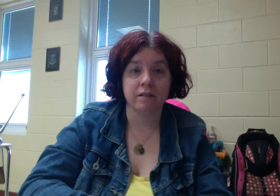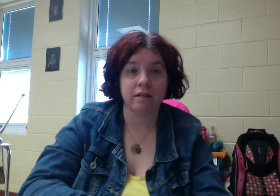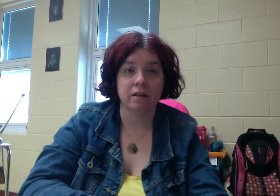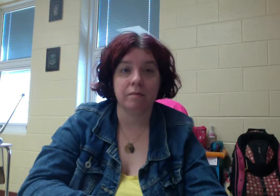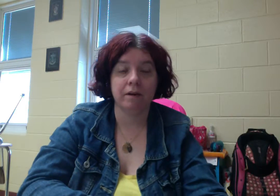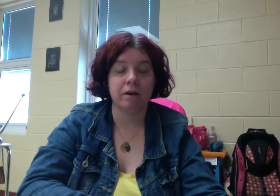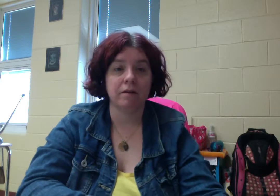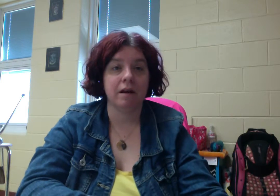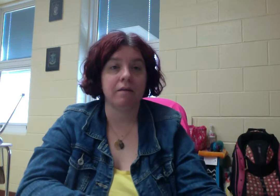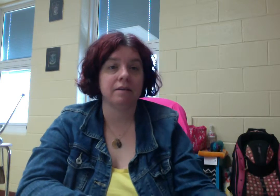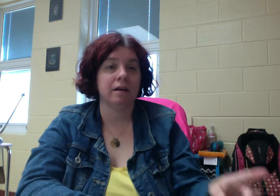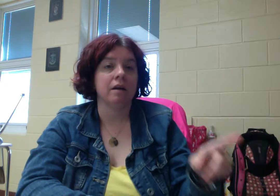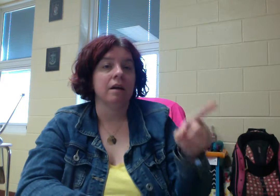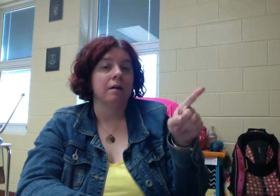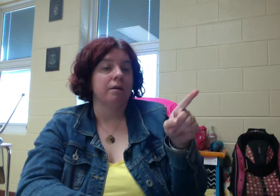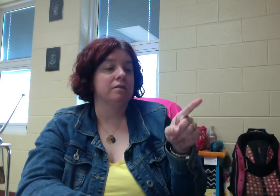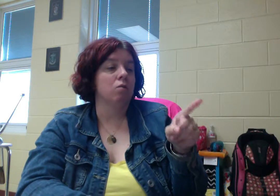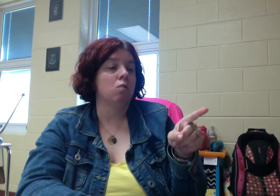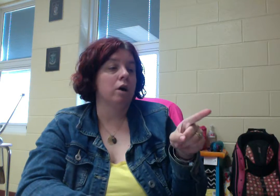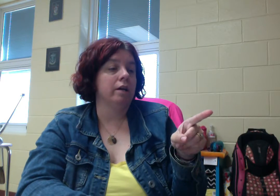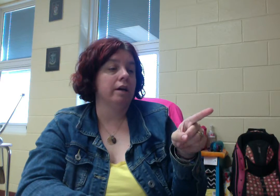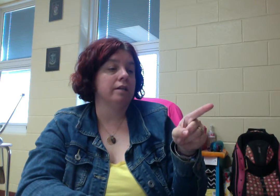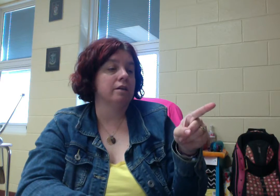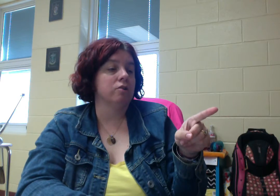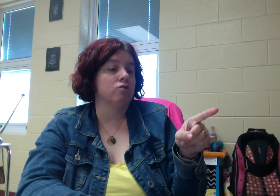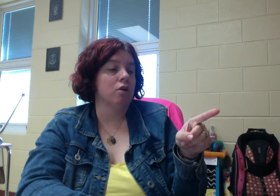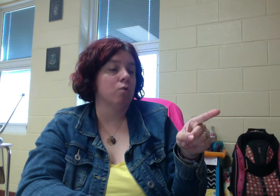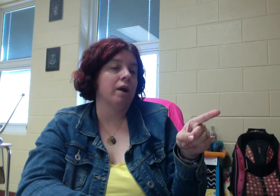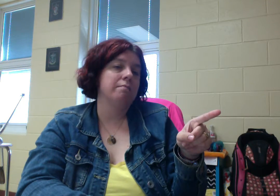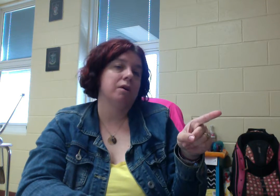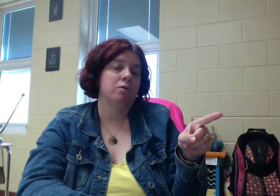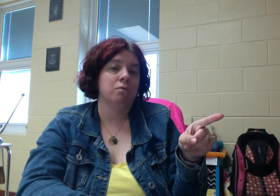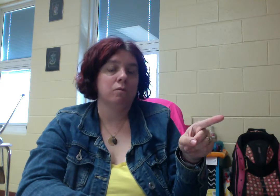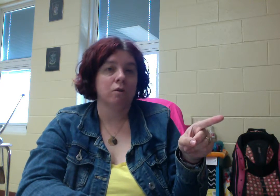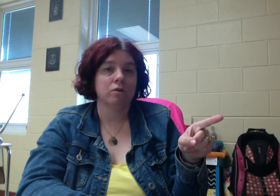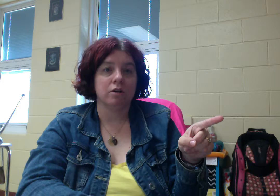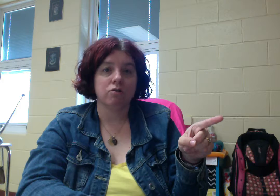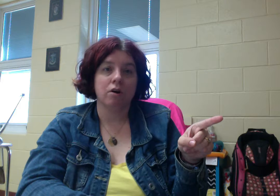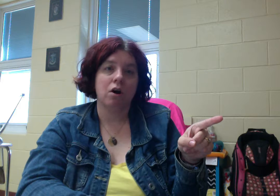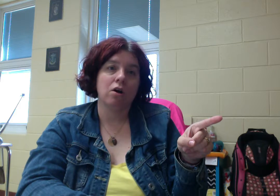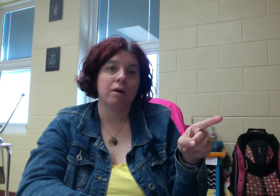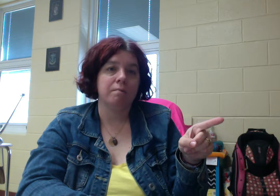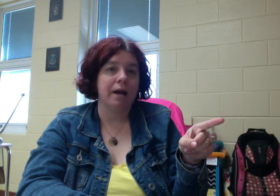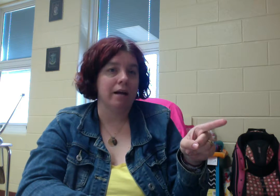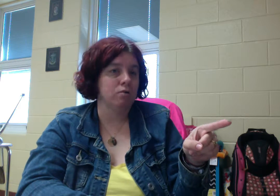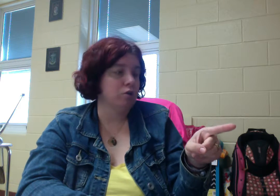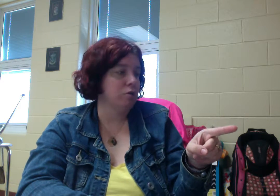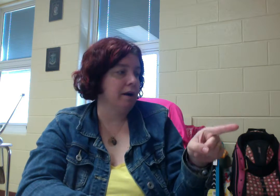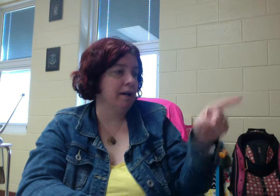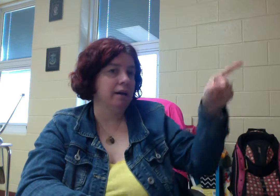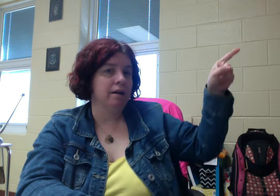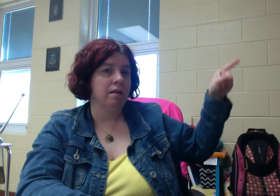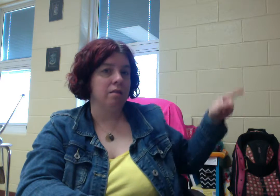a little better on the dominant side, but it's a 1, and it's going to draw a rainbow, or it's going to draw an arc back towards your body.